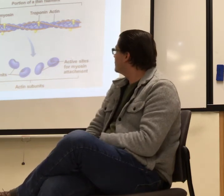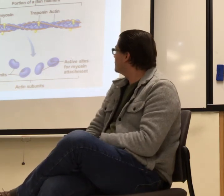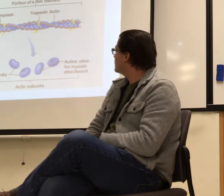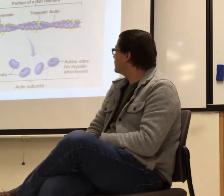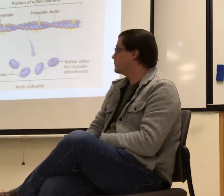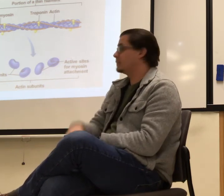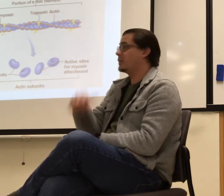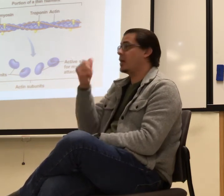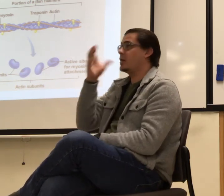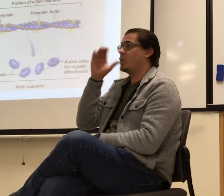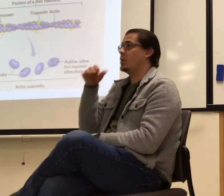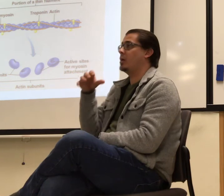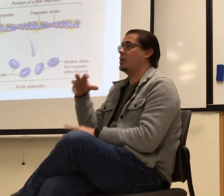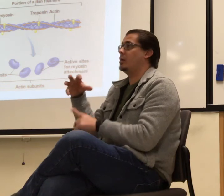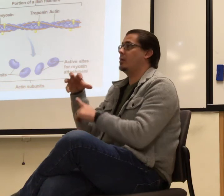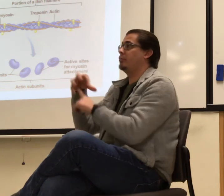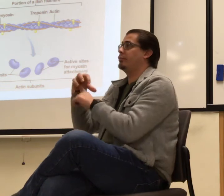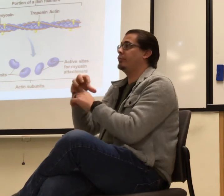One will bind calcium,